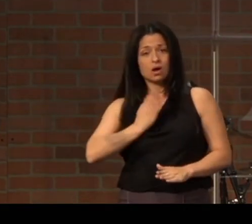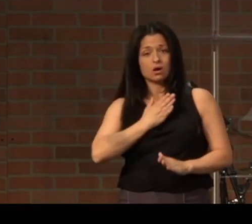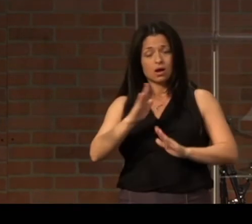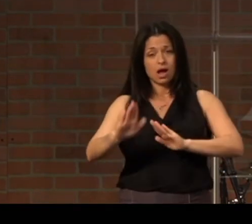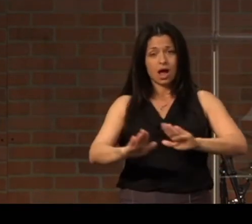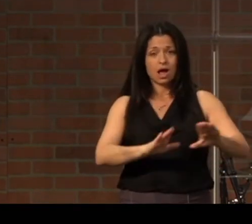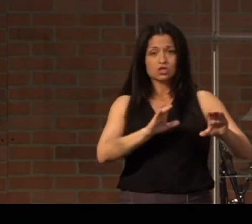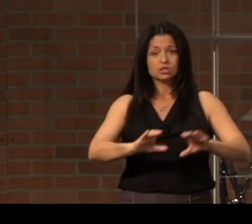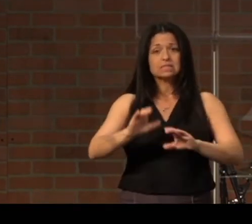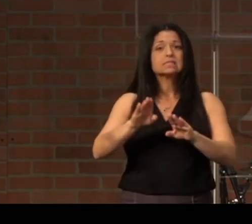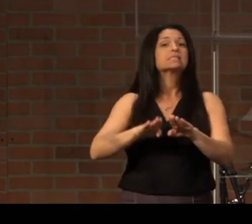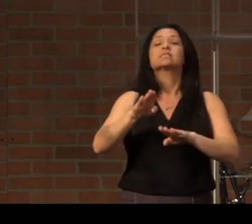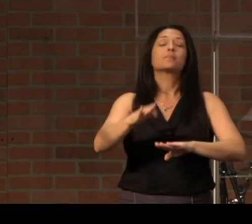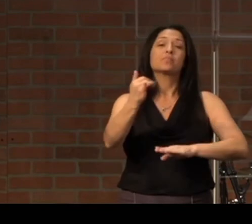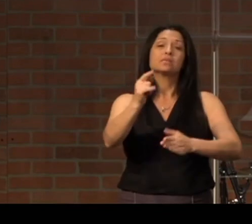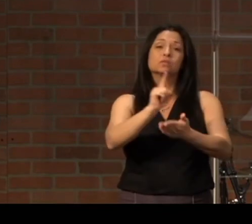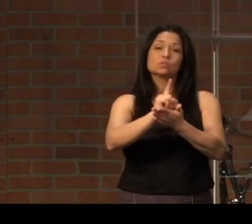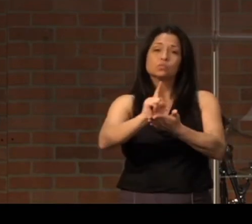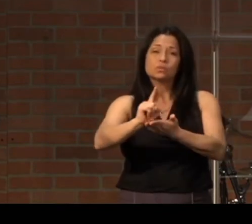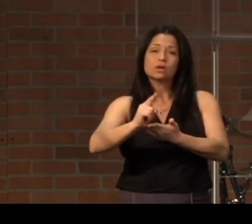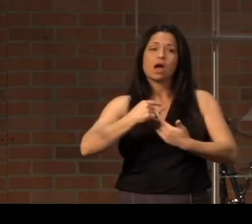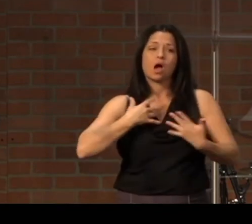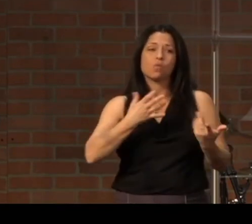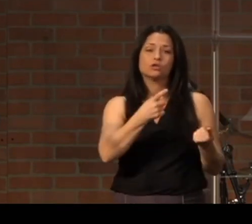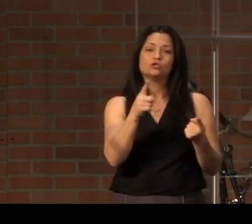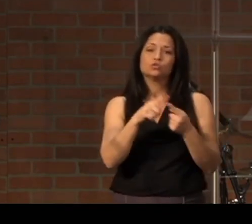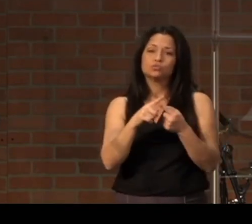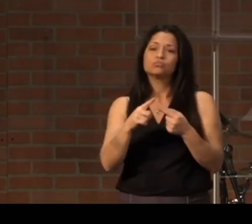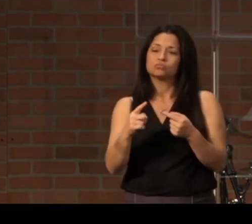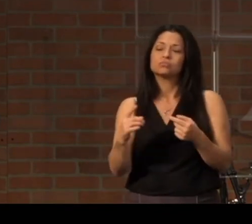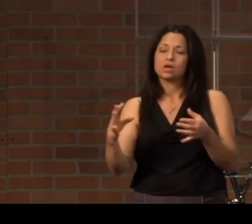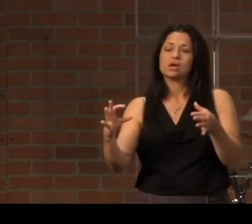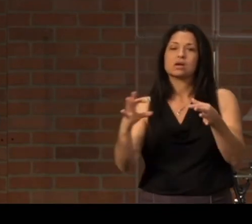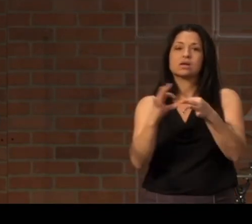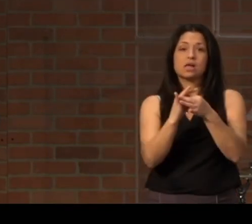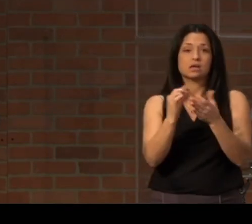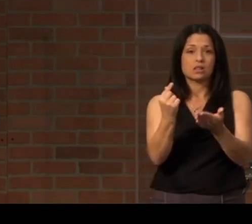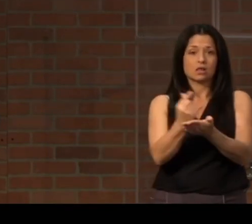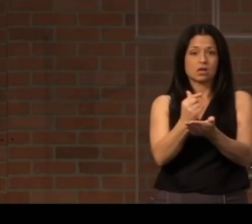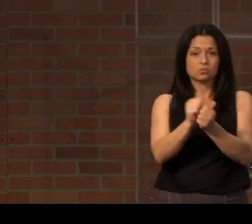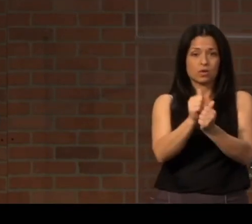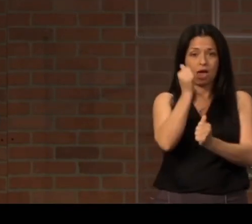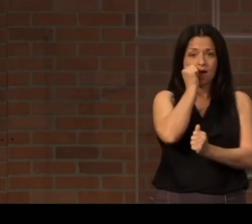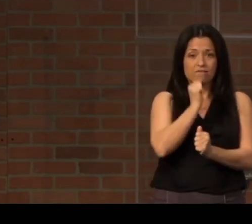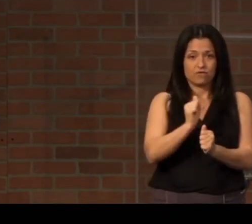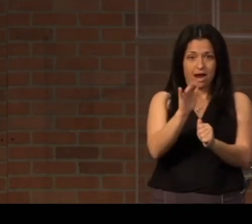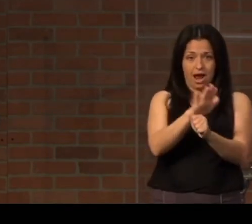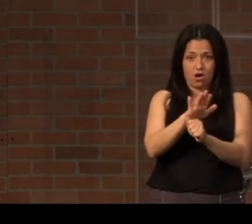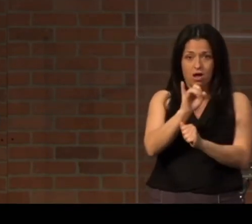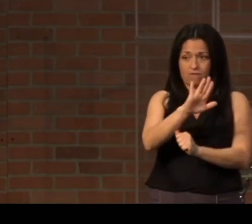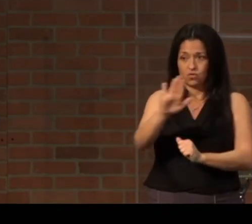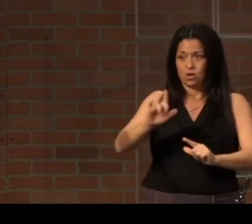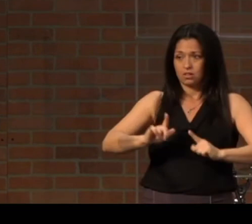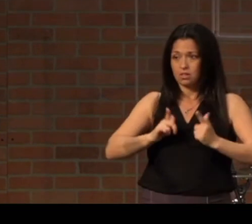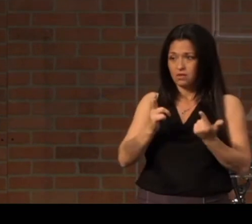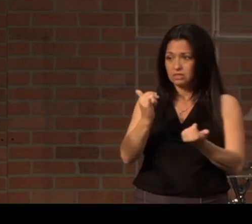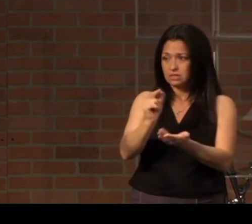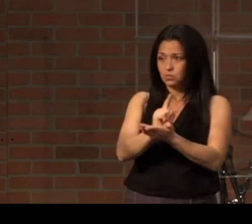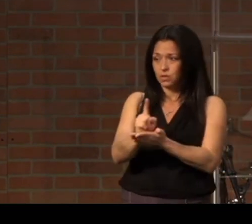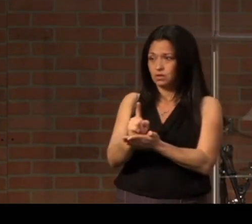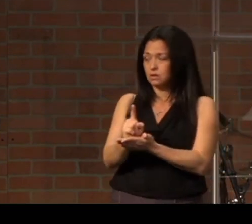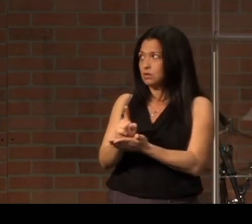is, what I want you to do is to apply the gospel to every area of your lives this week. To apply the gospel to every area of your